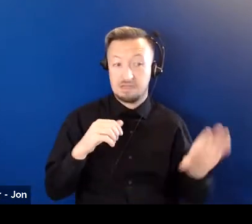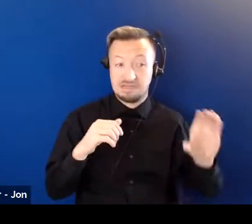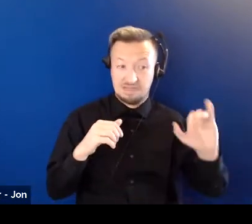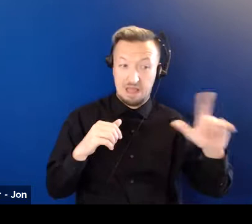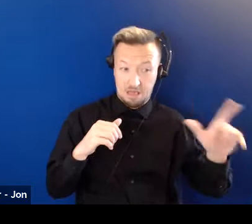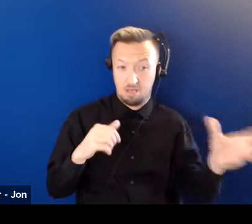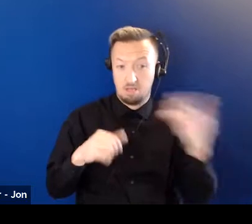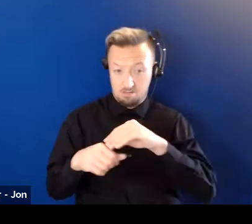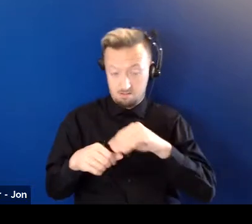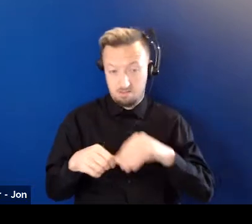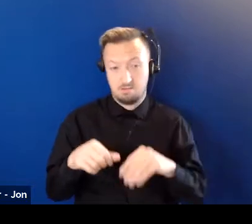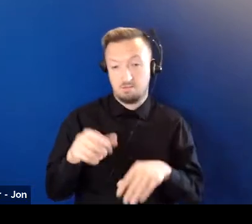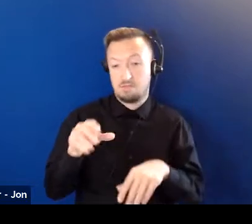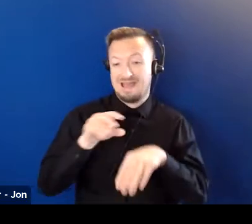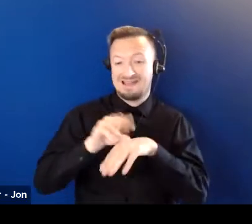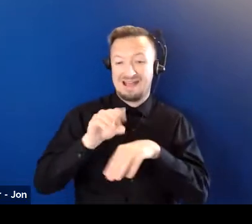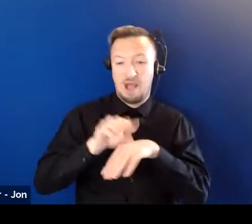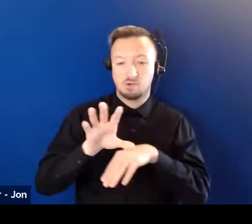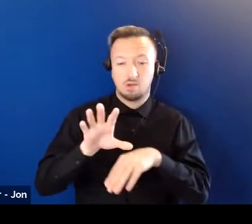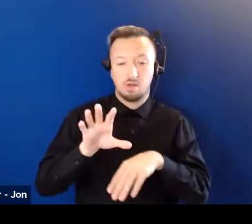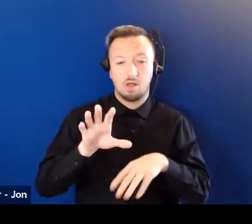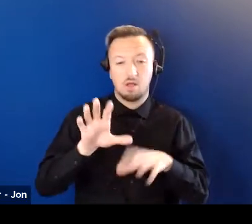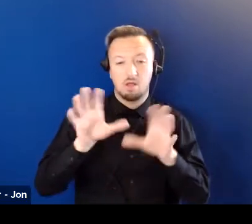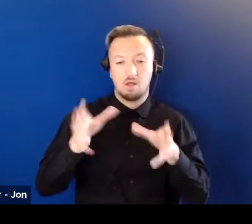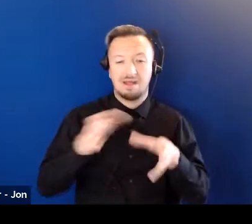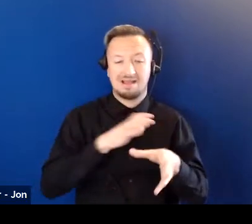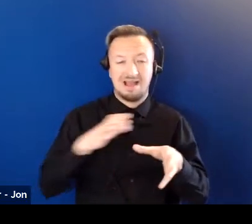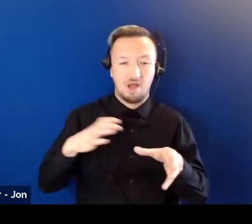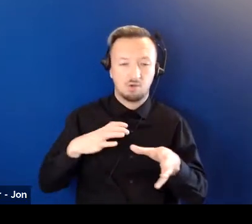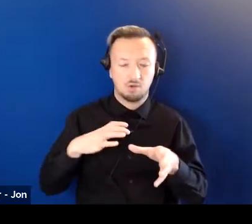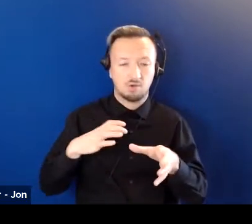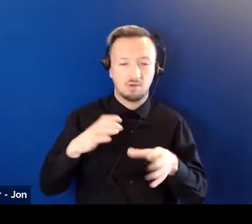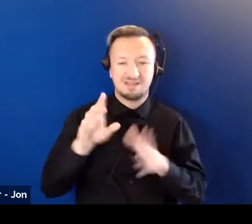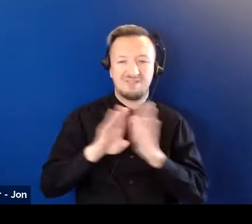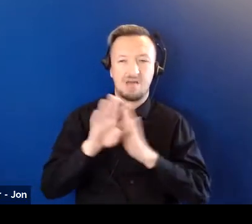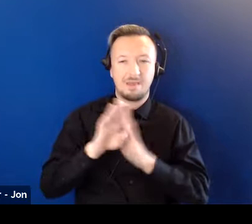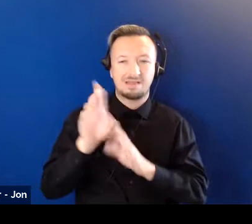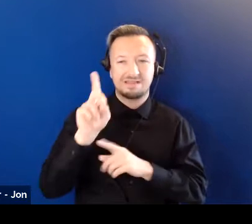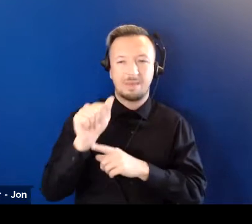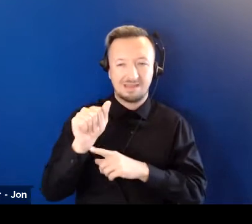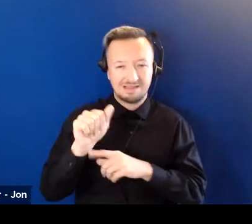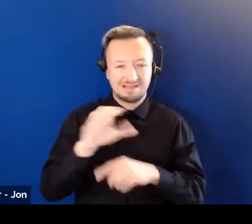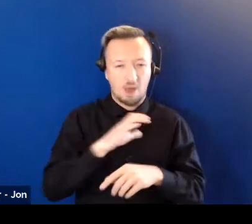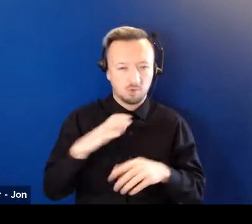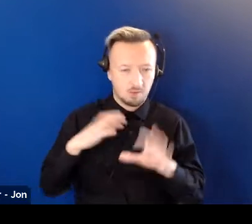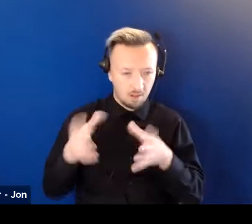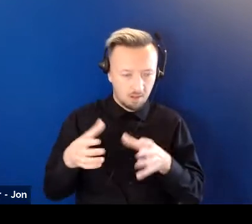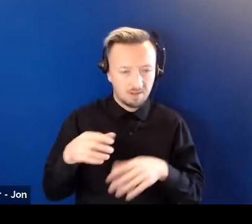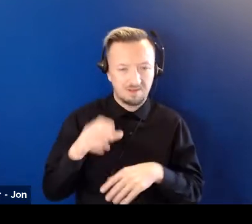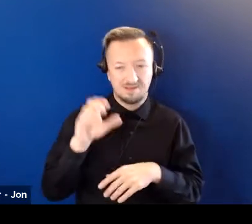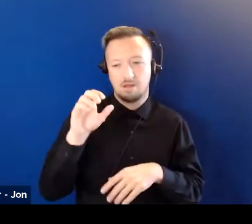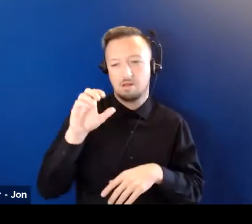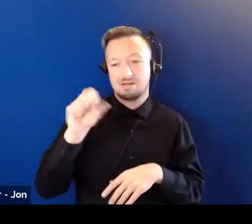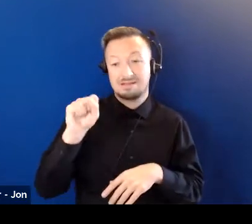Living, council representation from the Developmental Disabilities Council, the Silk, the Colorado